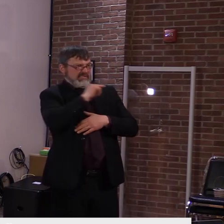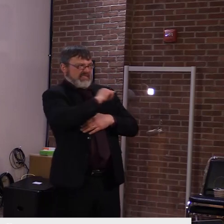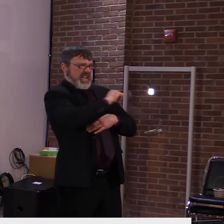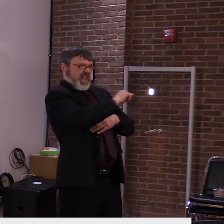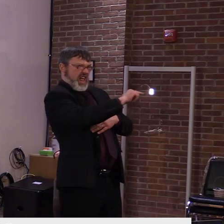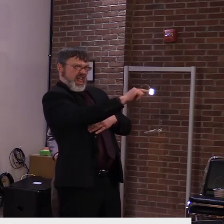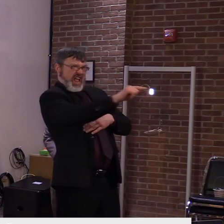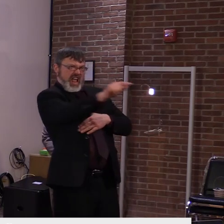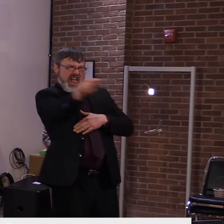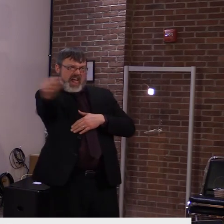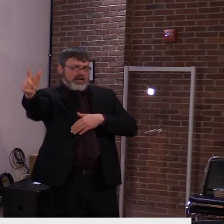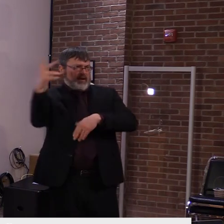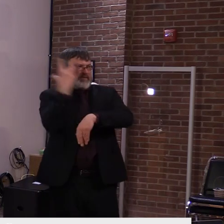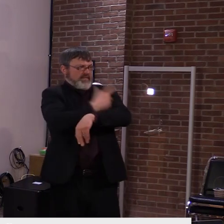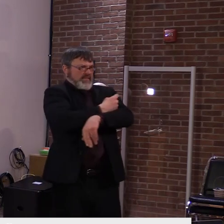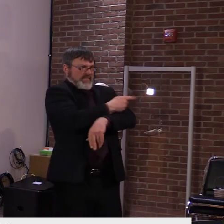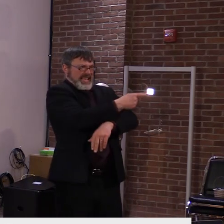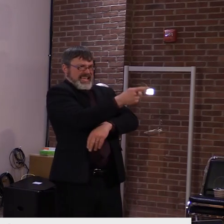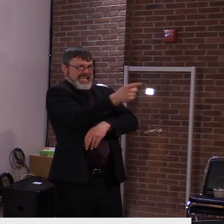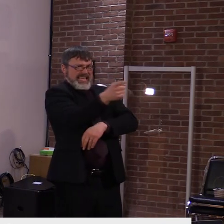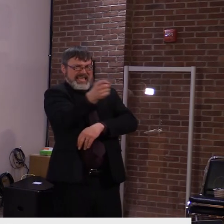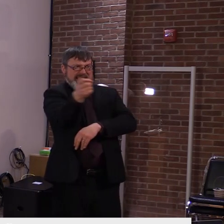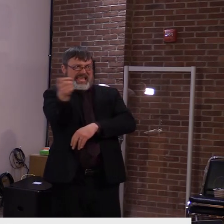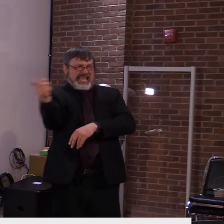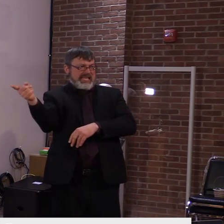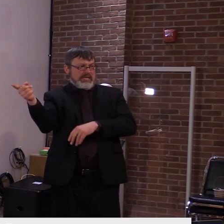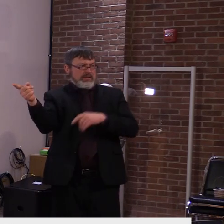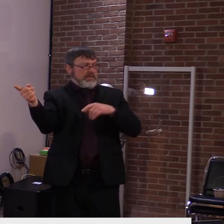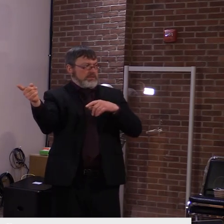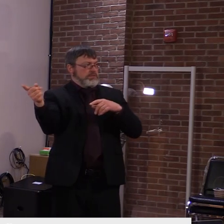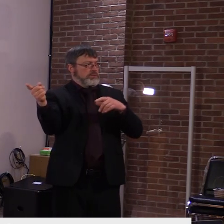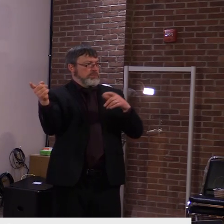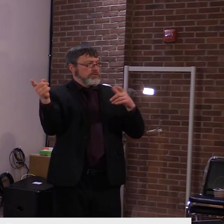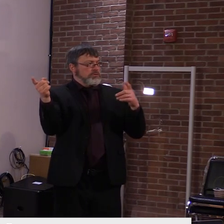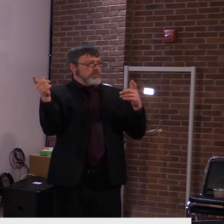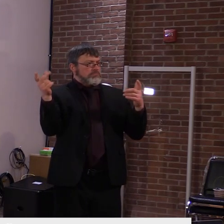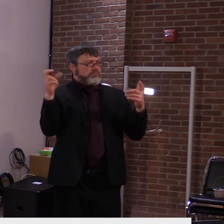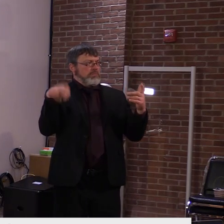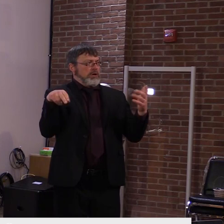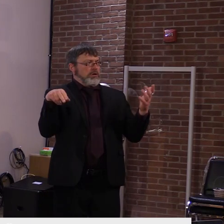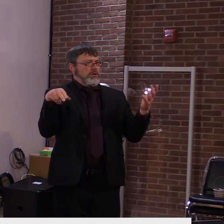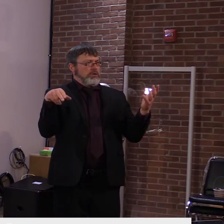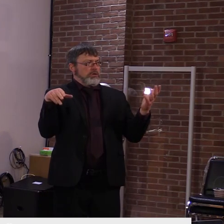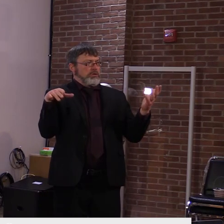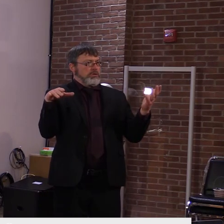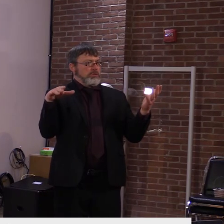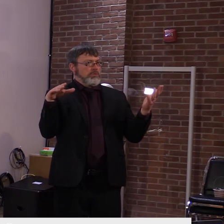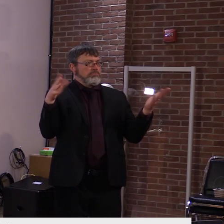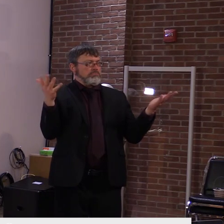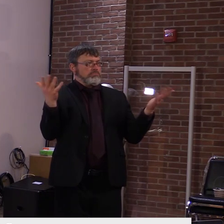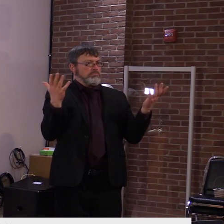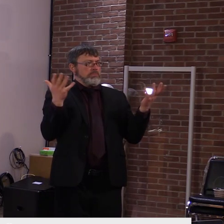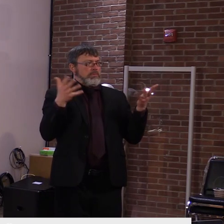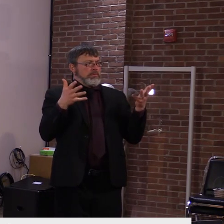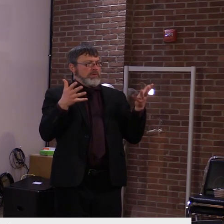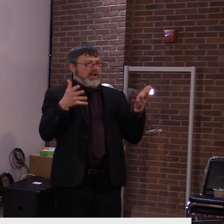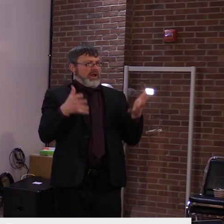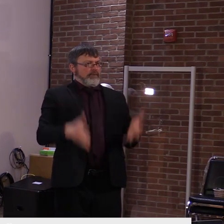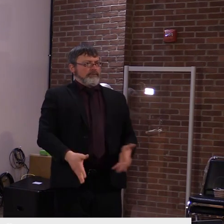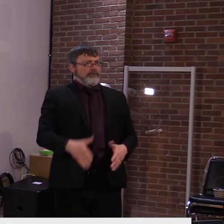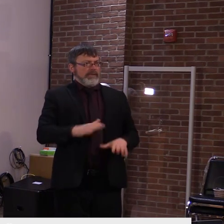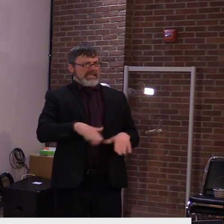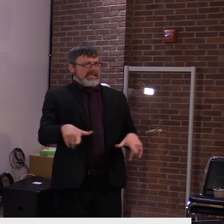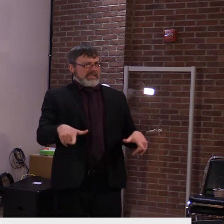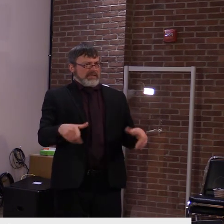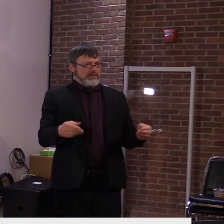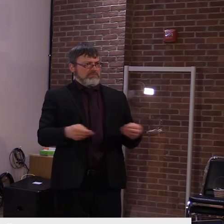and have adhered to all the usual public health guidance, that's going to go a long way to suppressing the amount of virus that can be transmitted